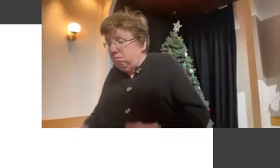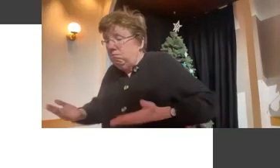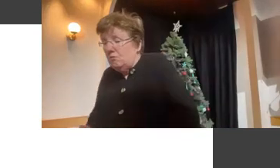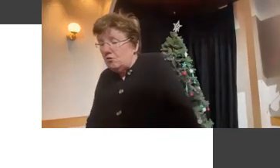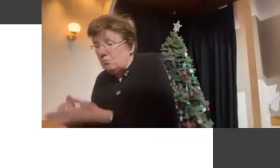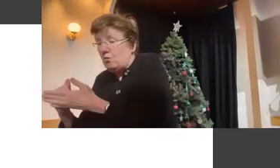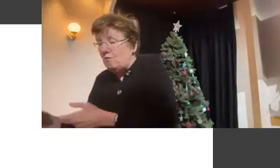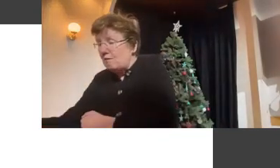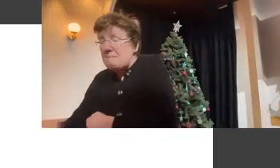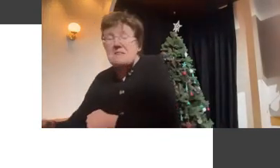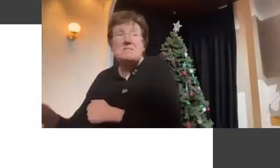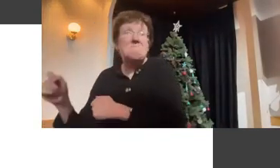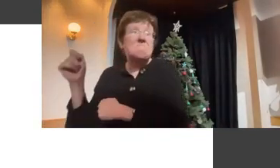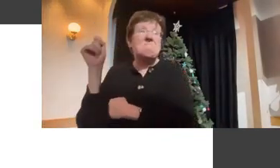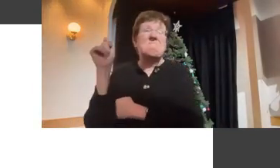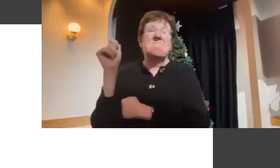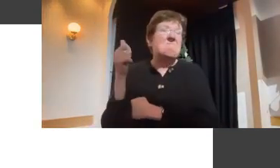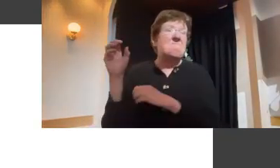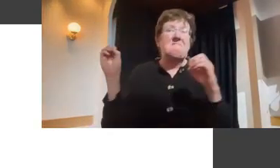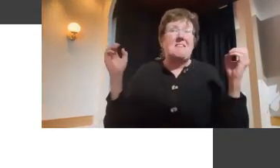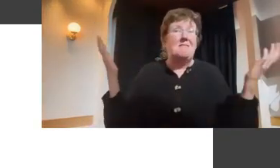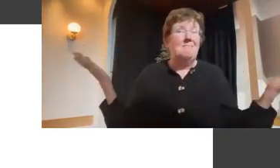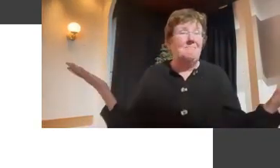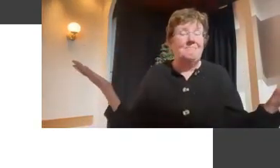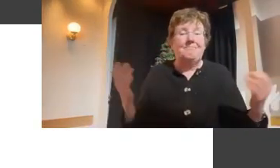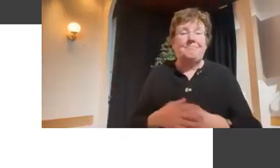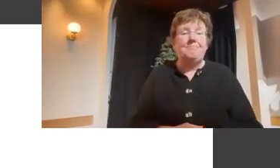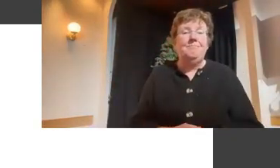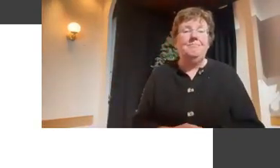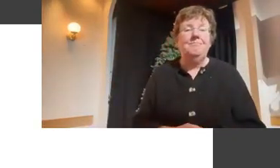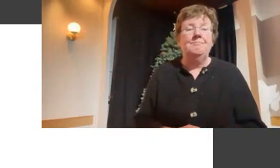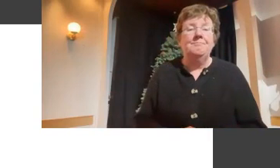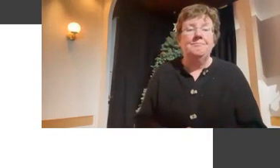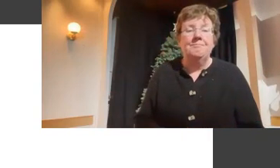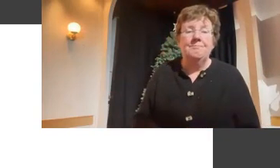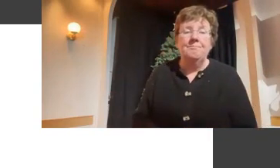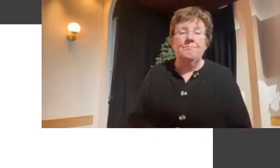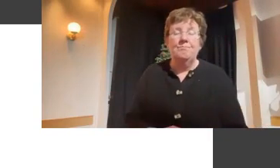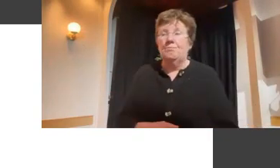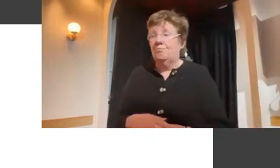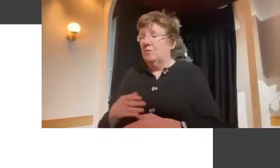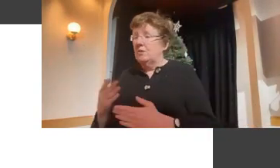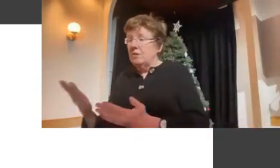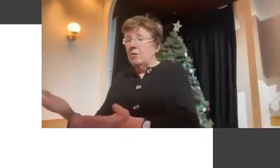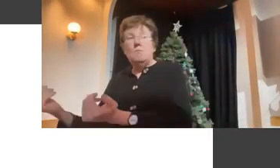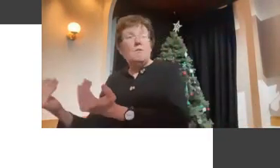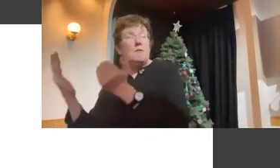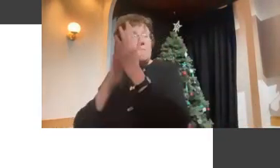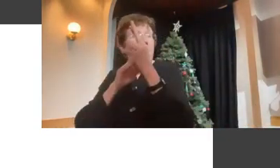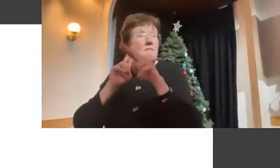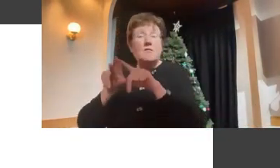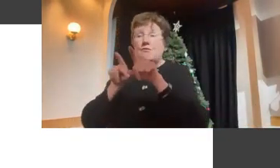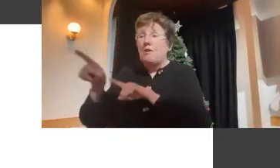the early years jobs. It's not supported in terms of working with families or at the early years.